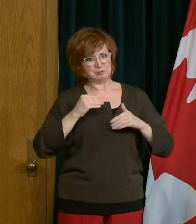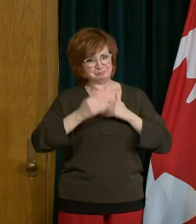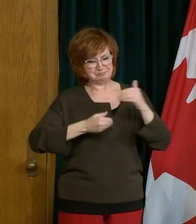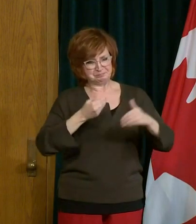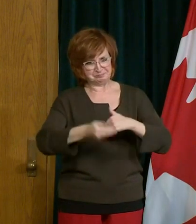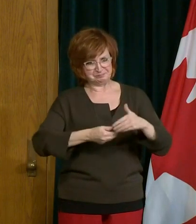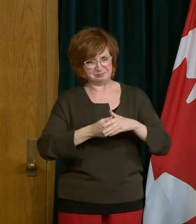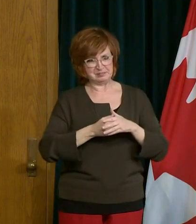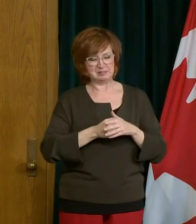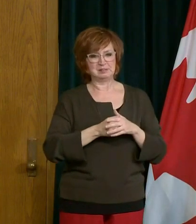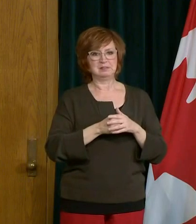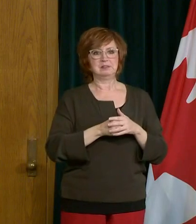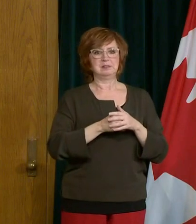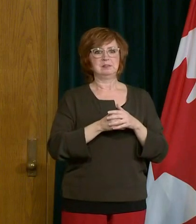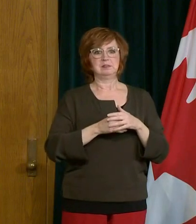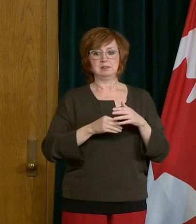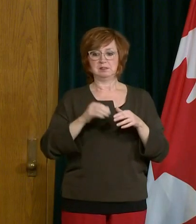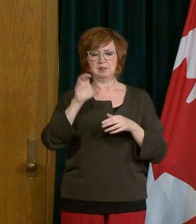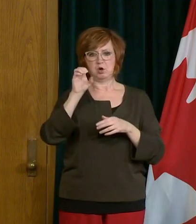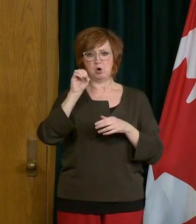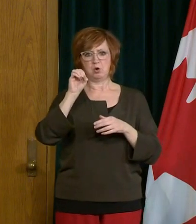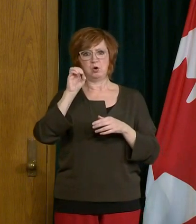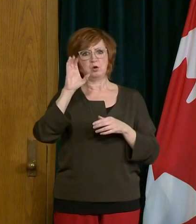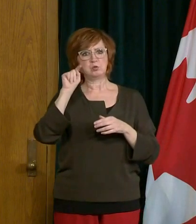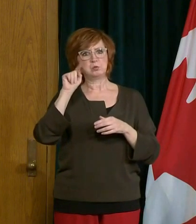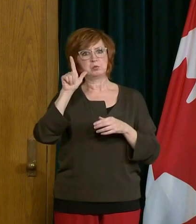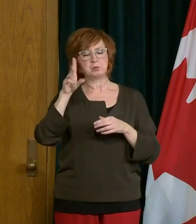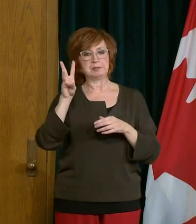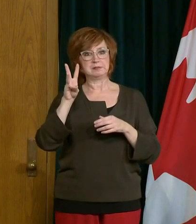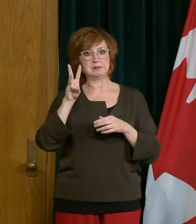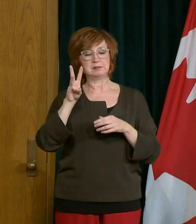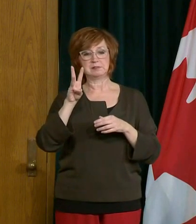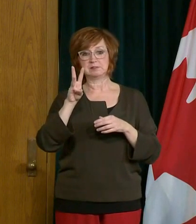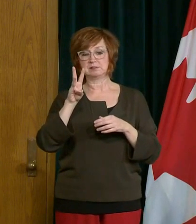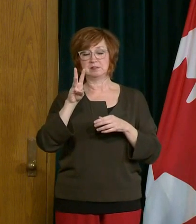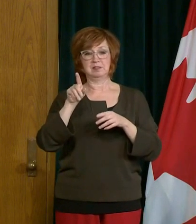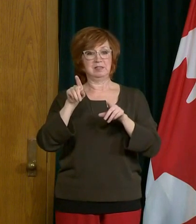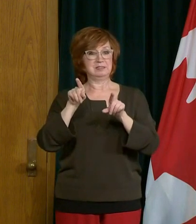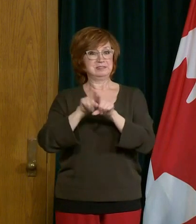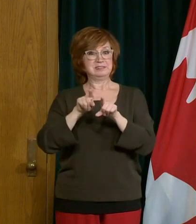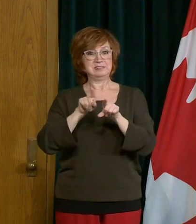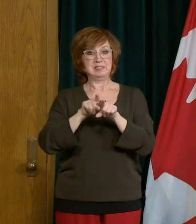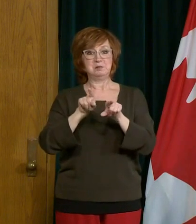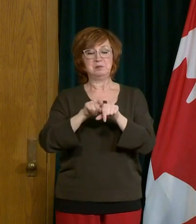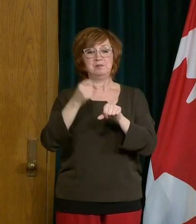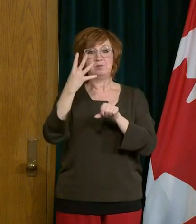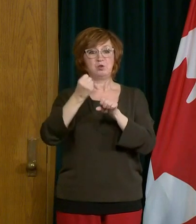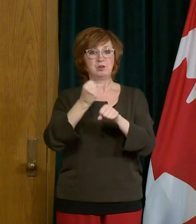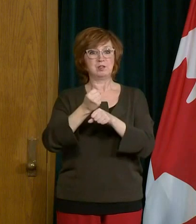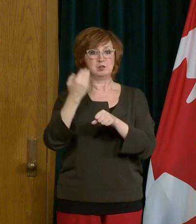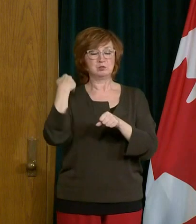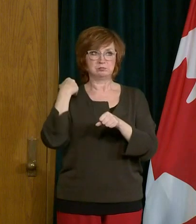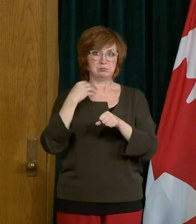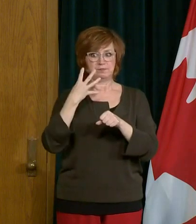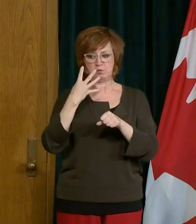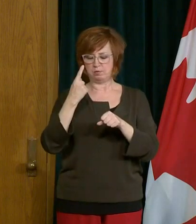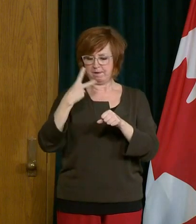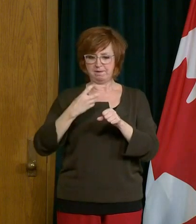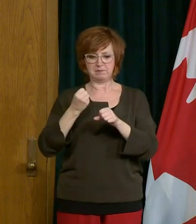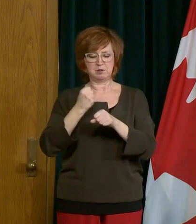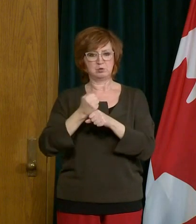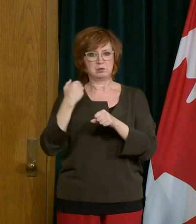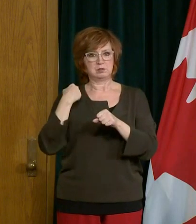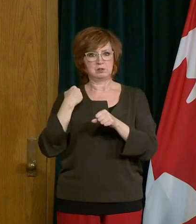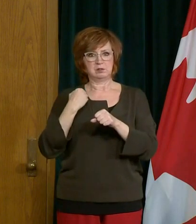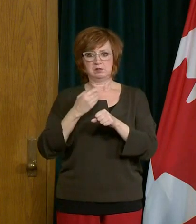an election on October 26th is likely going to look very different than the last election looked like 4.5 years ago.